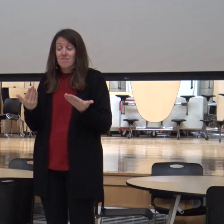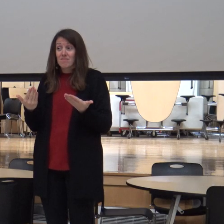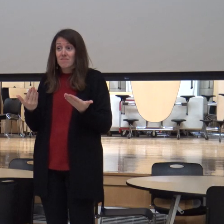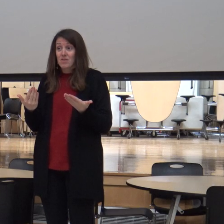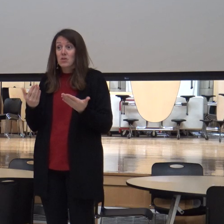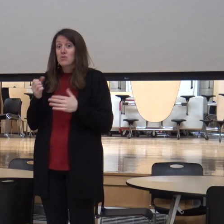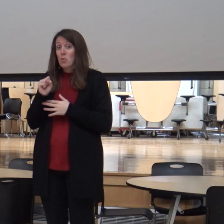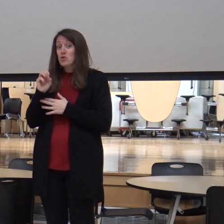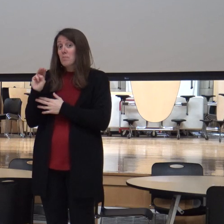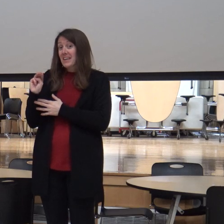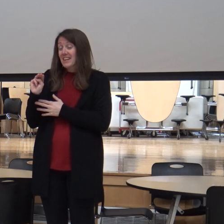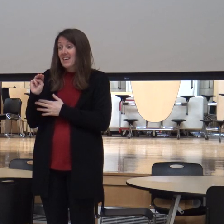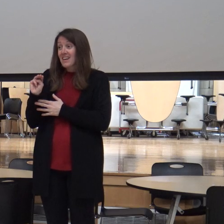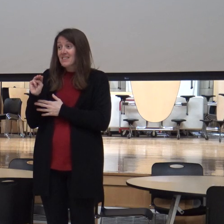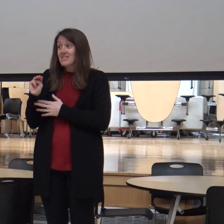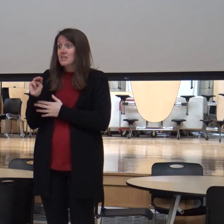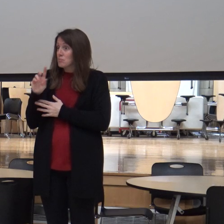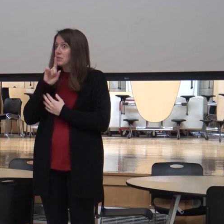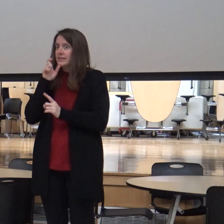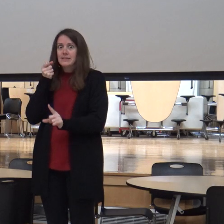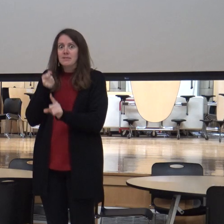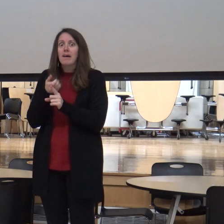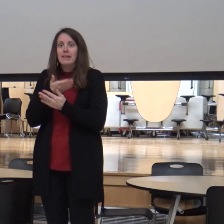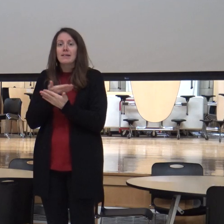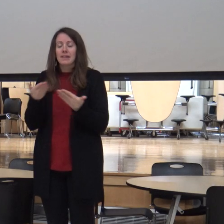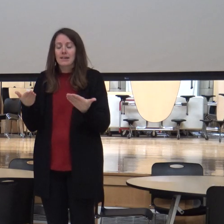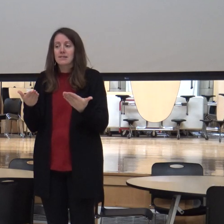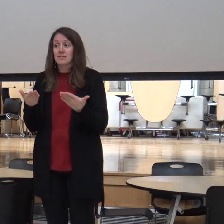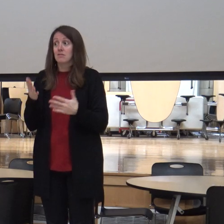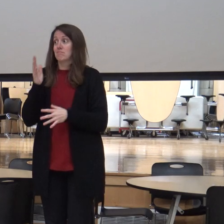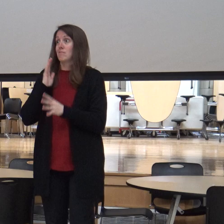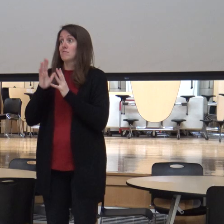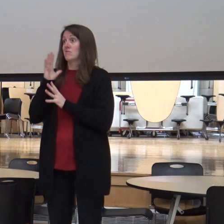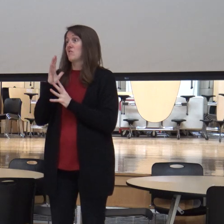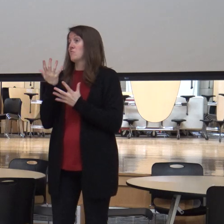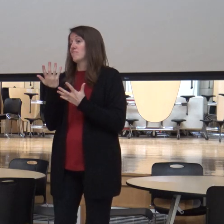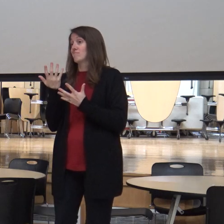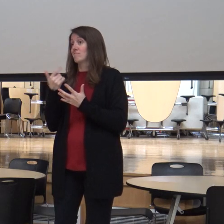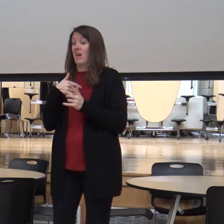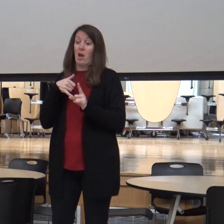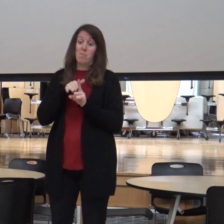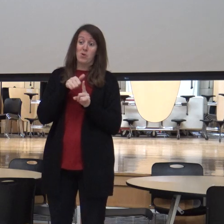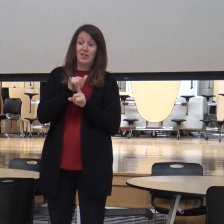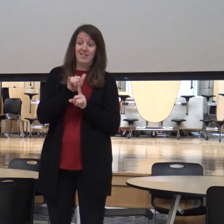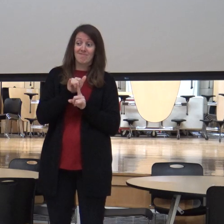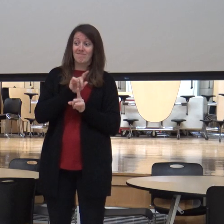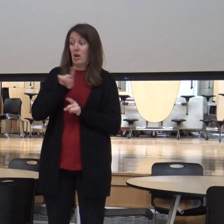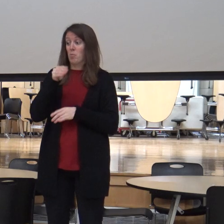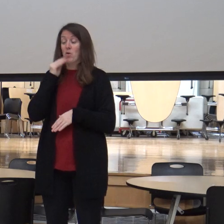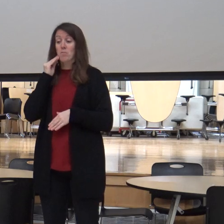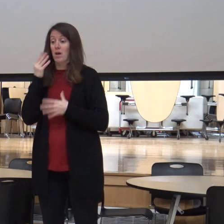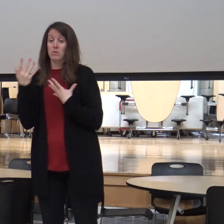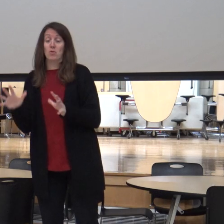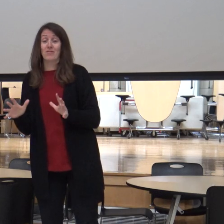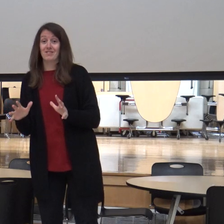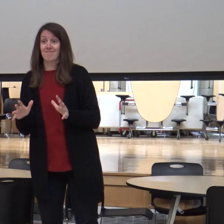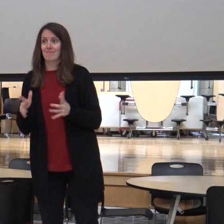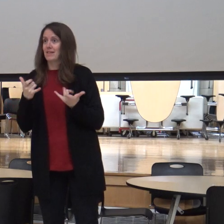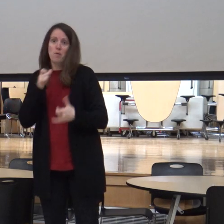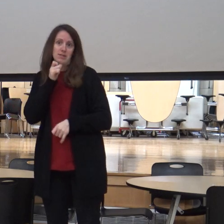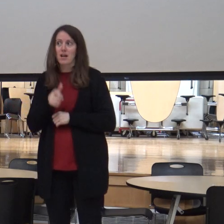impact on things. Back in my day, if I got bullied, when I went home, it was over, but it's not over